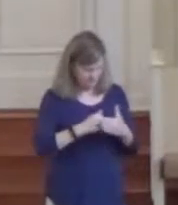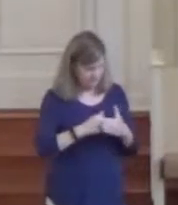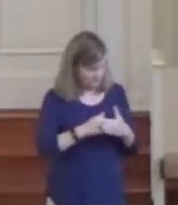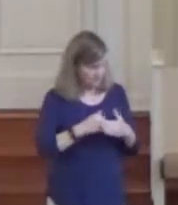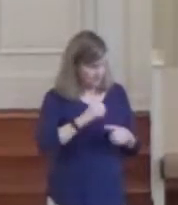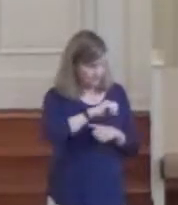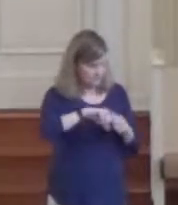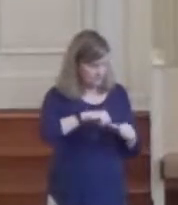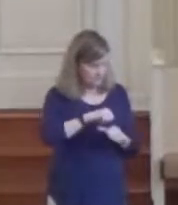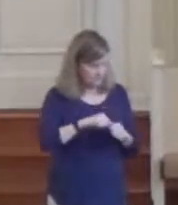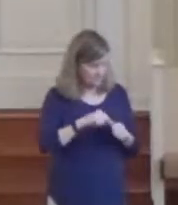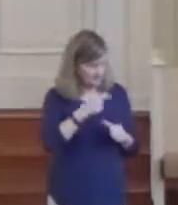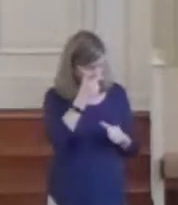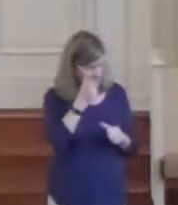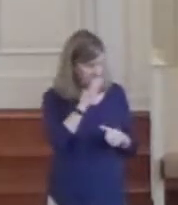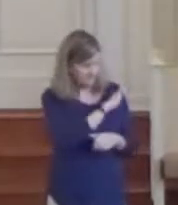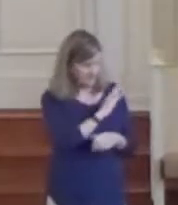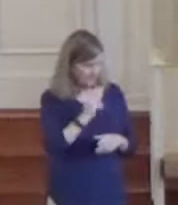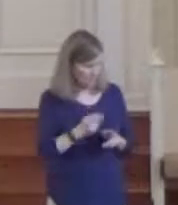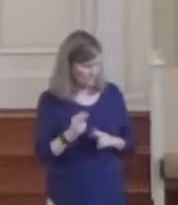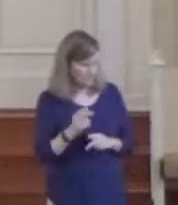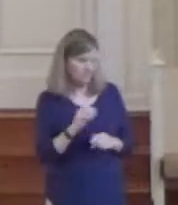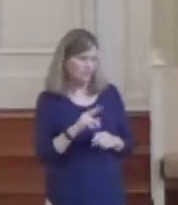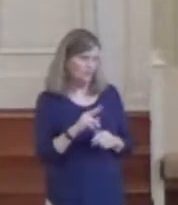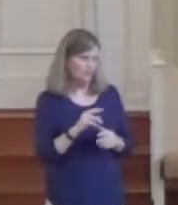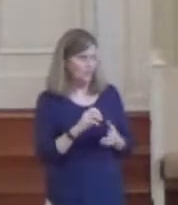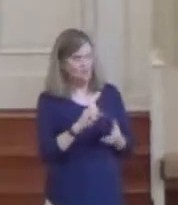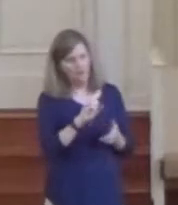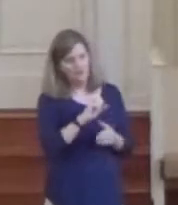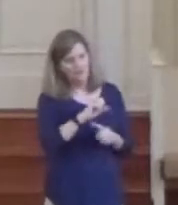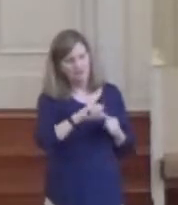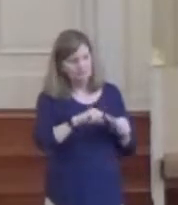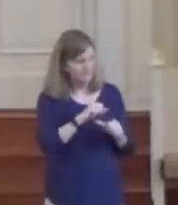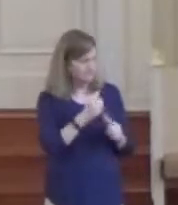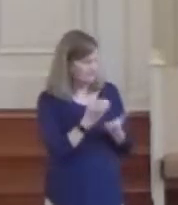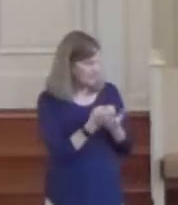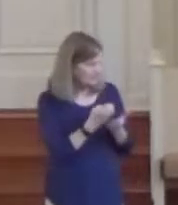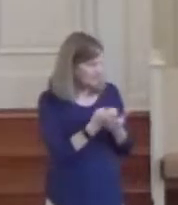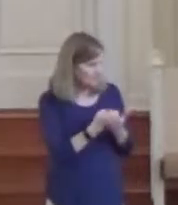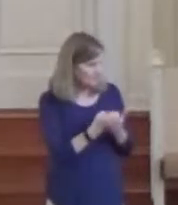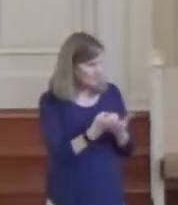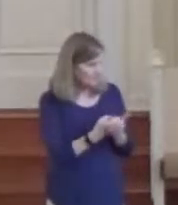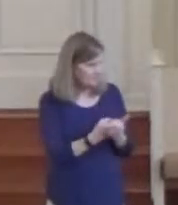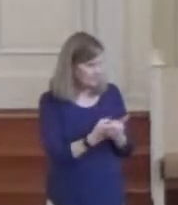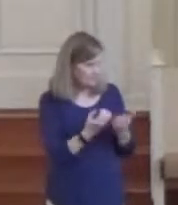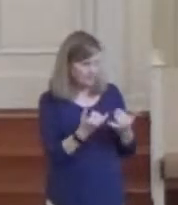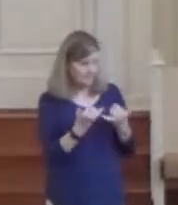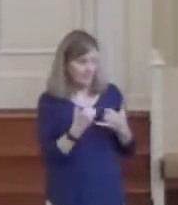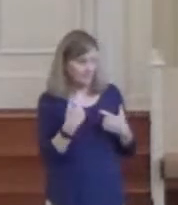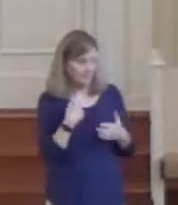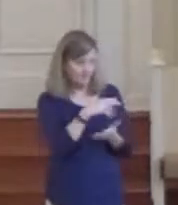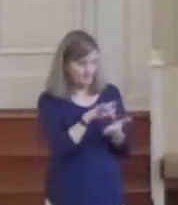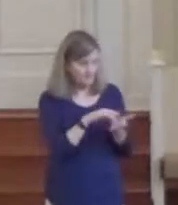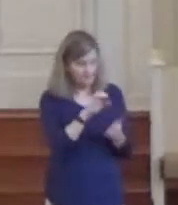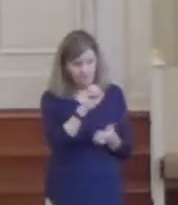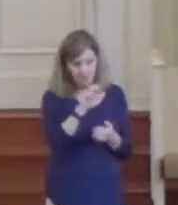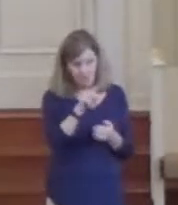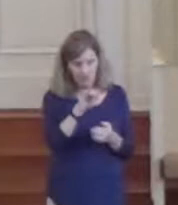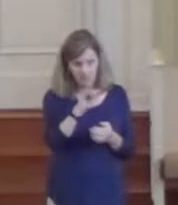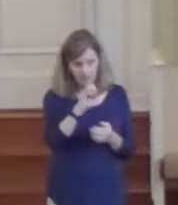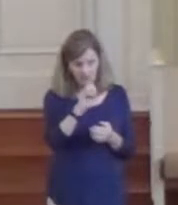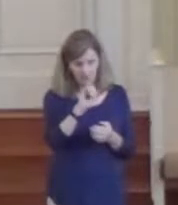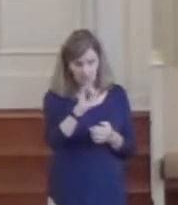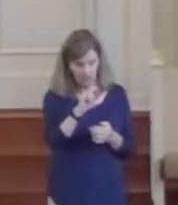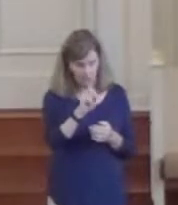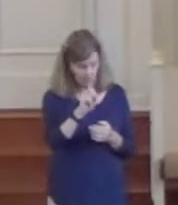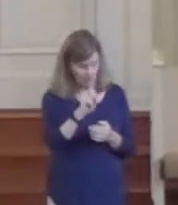their socioeconomic status. You know, we are in the midst of an opioid crisis right now. Some of you